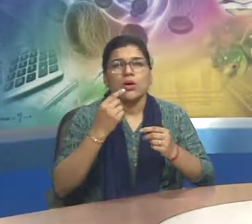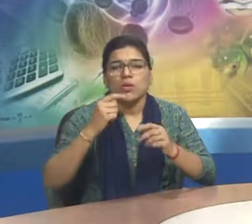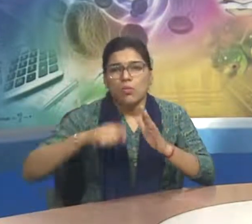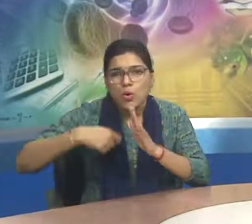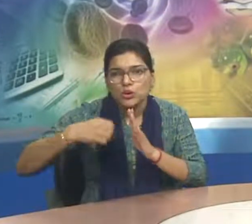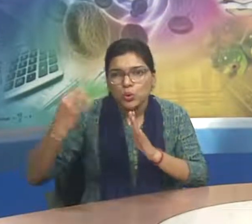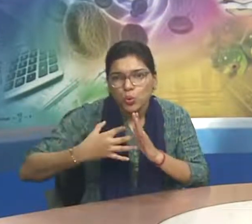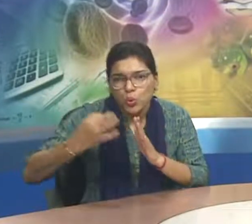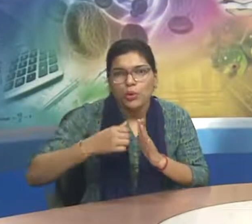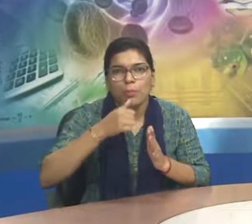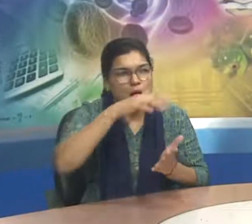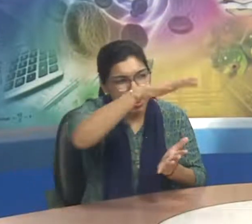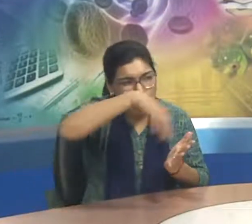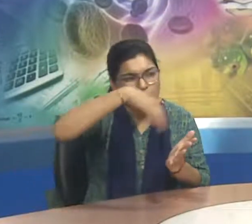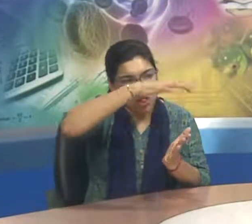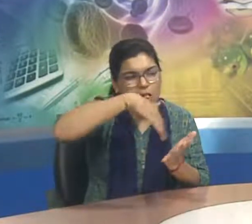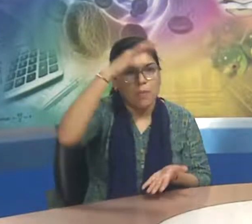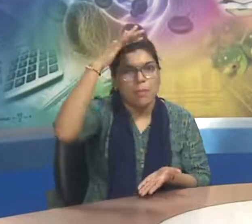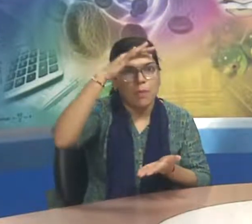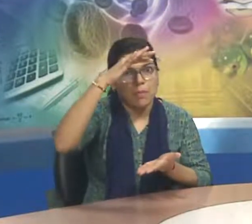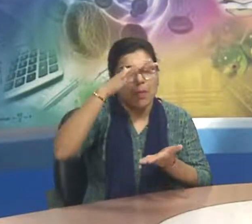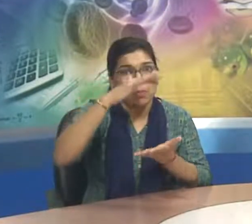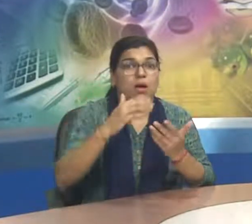And also we know that it is becoming